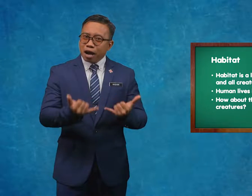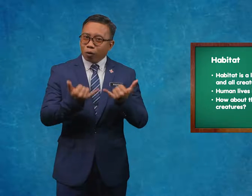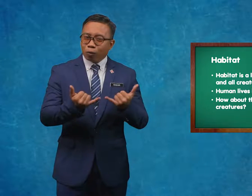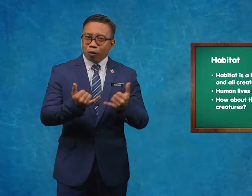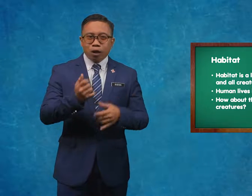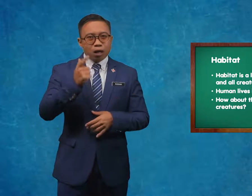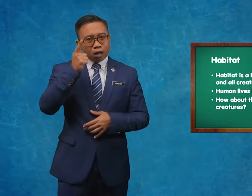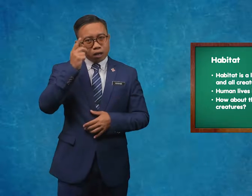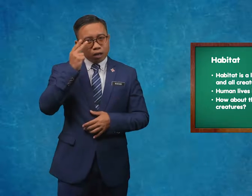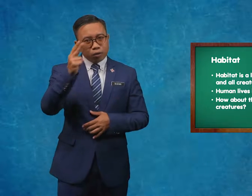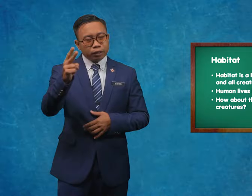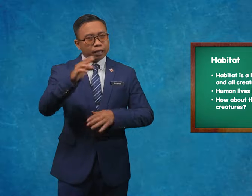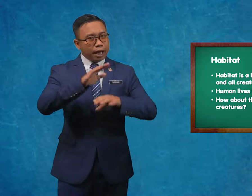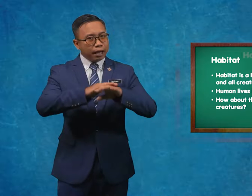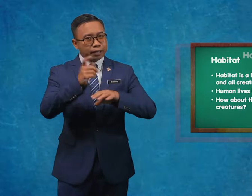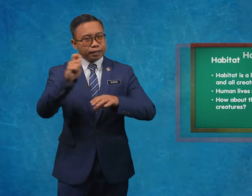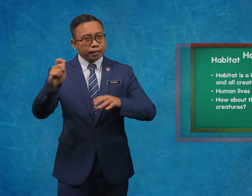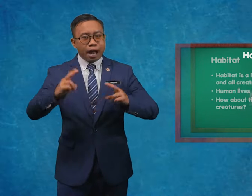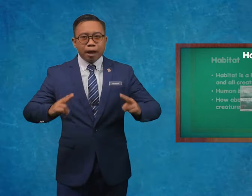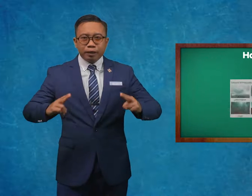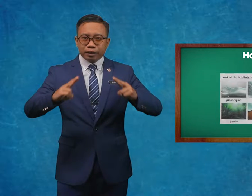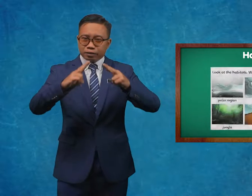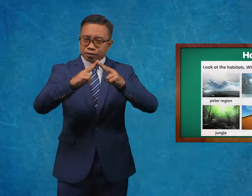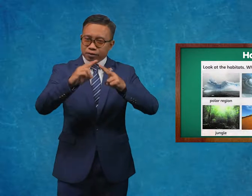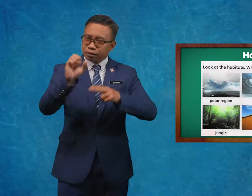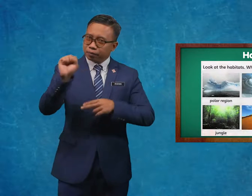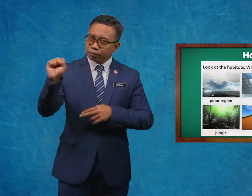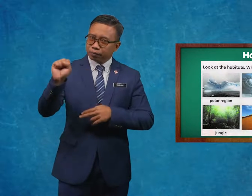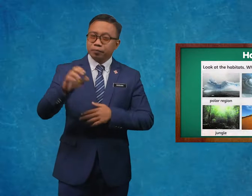Now, look at the habitats.